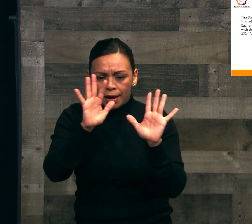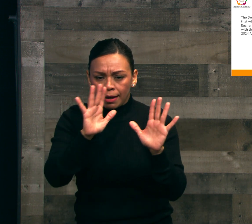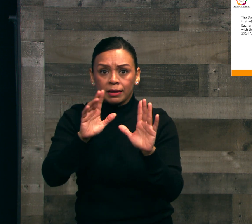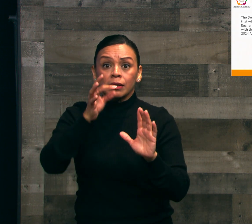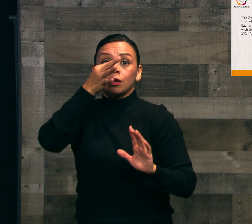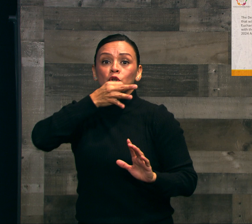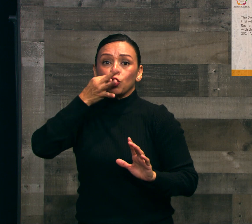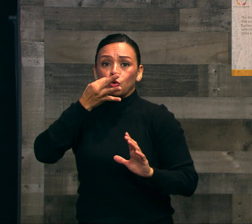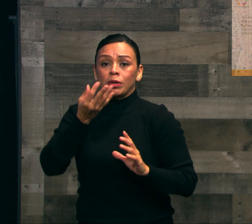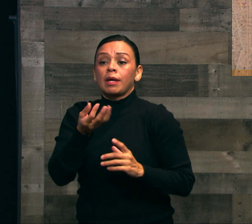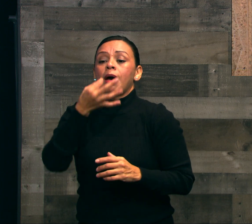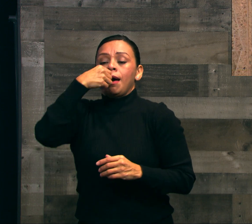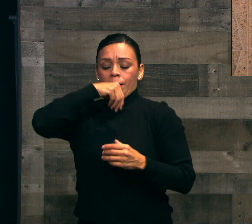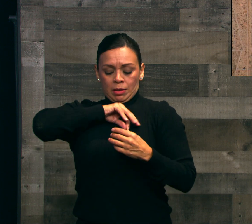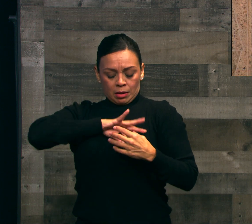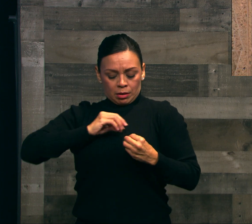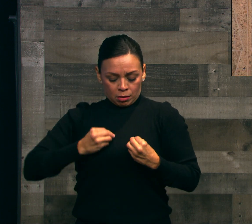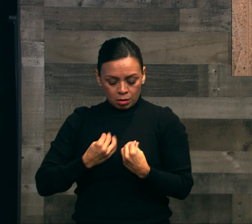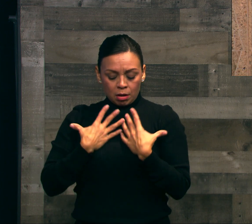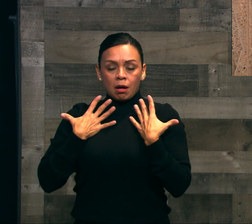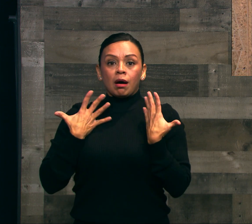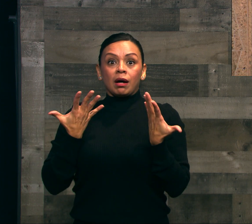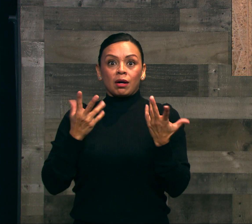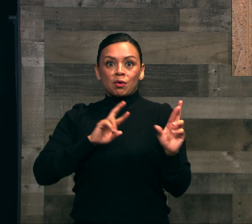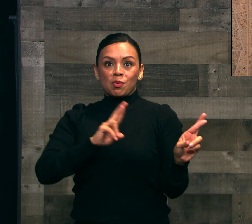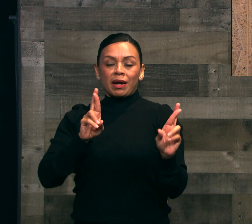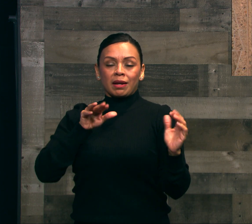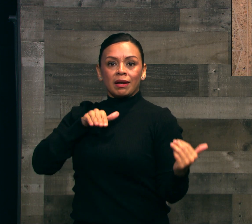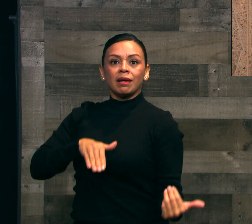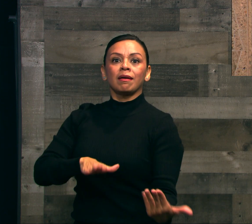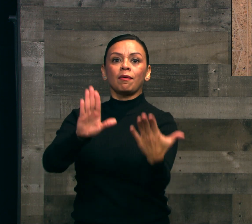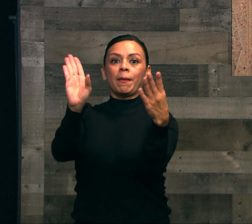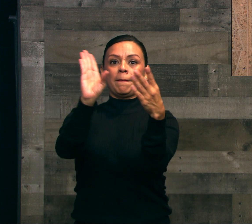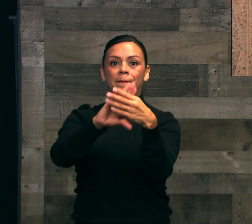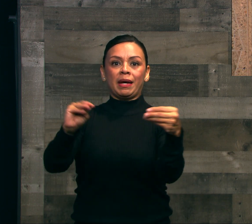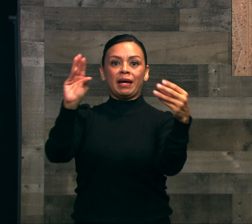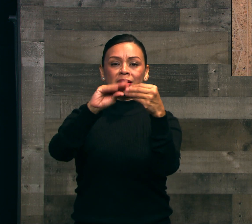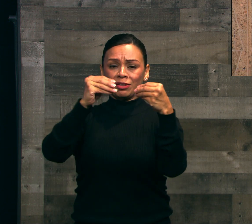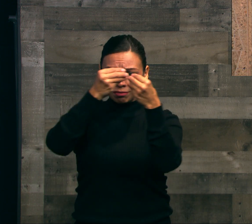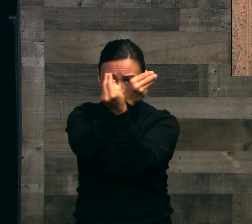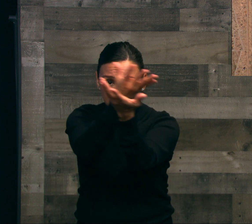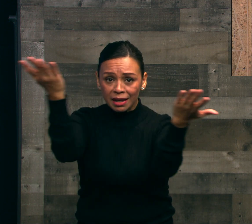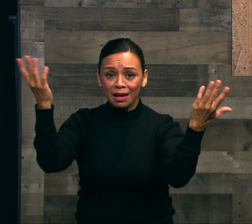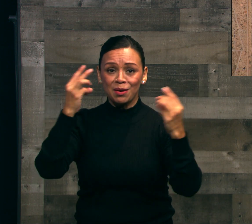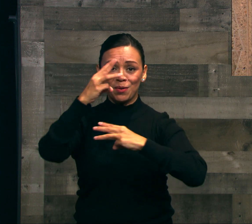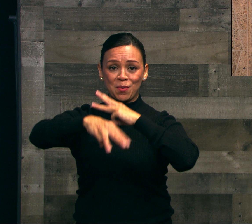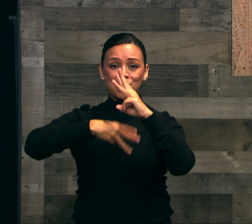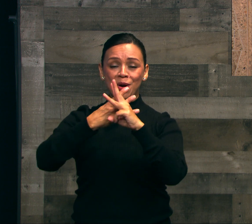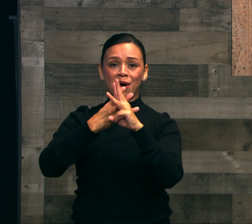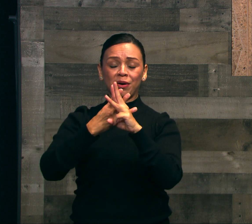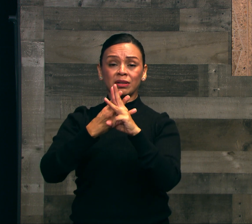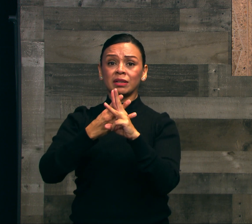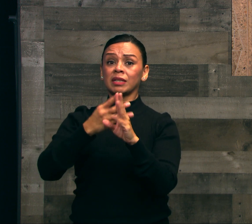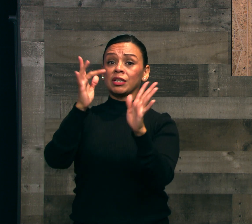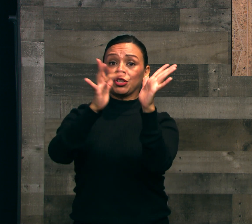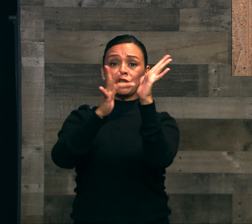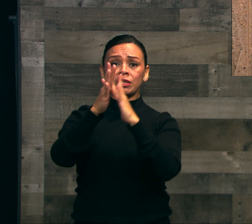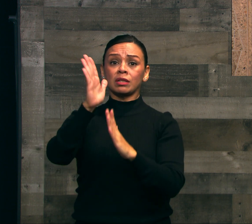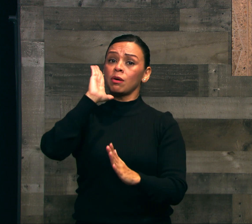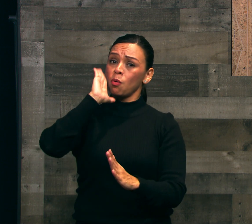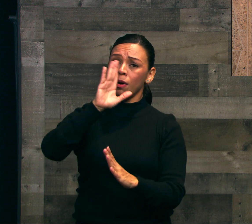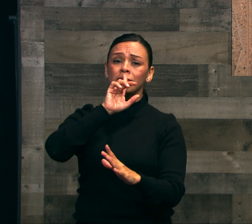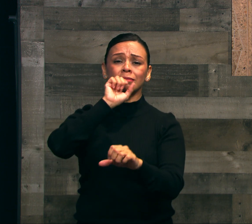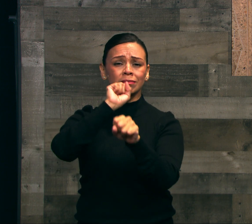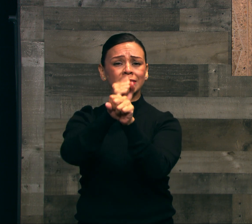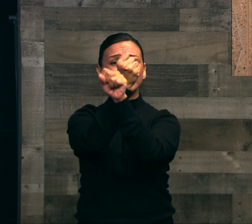the experience of the Eucharist to grow in our lives and to go forth with this message to the world about